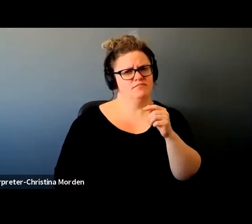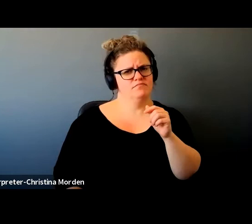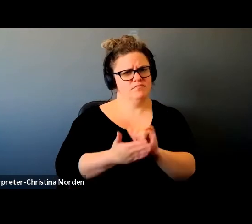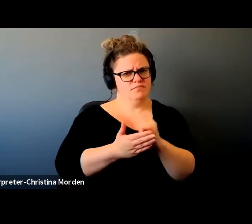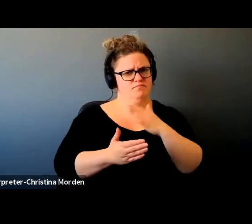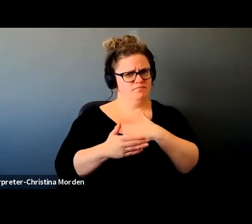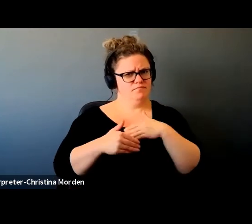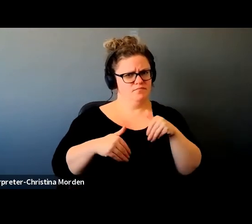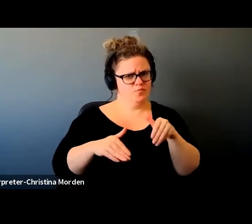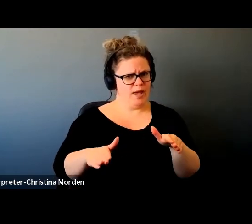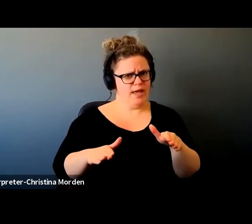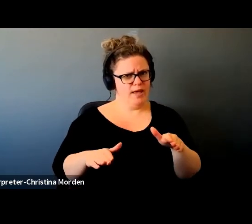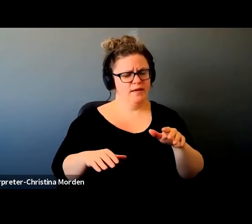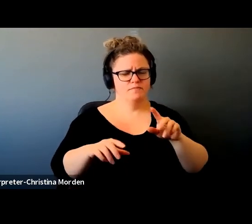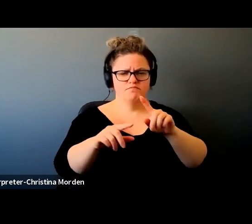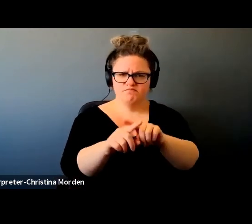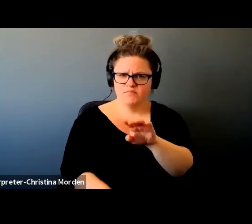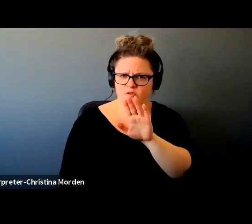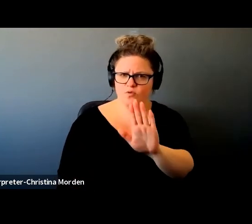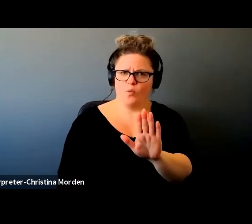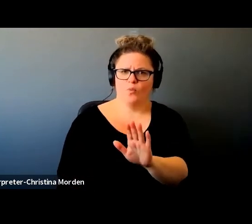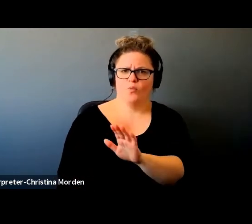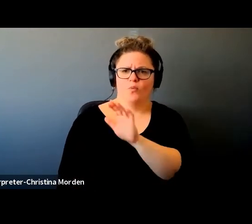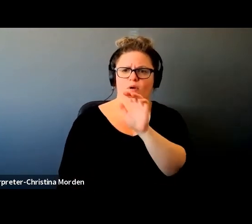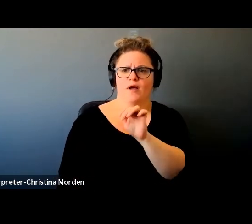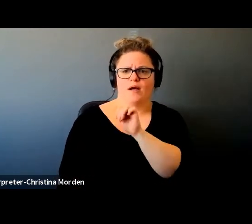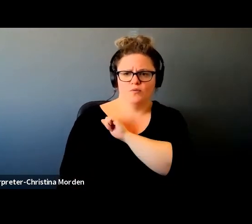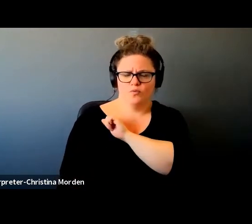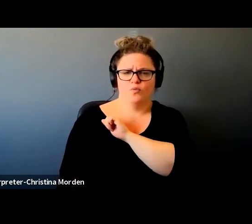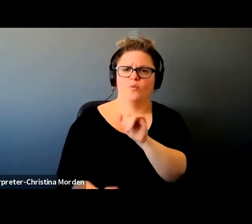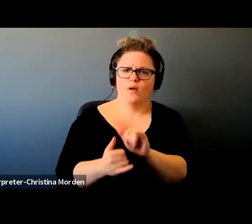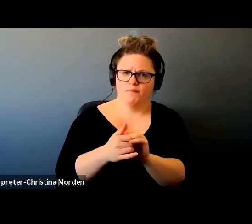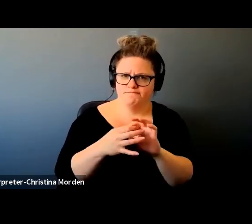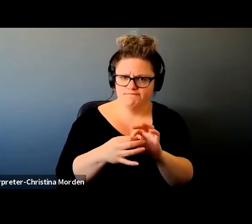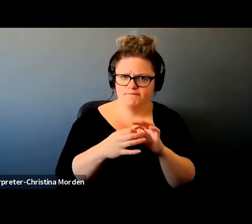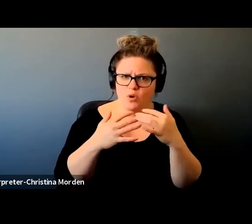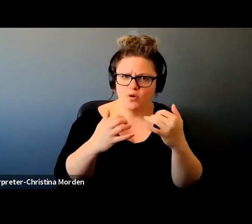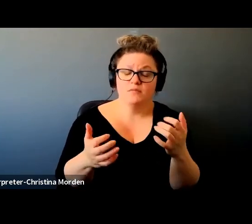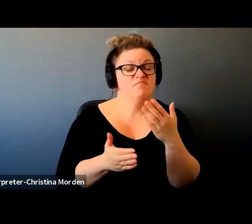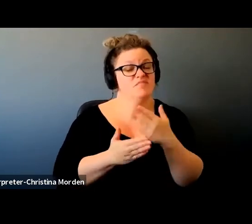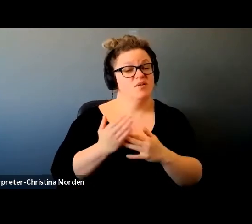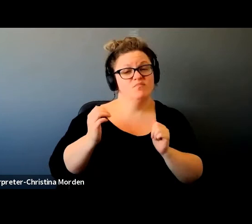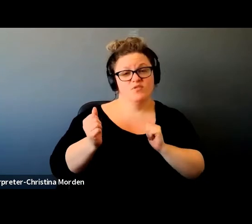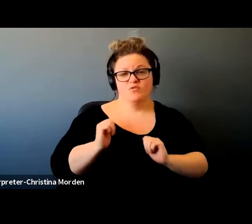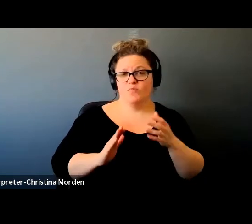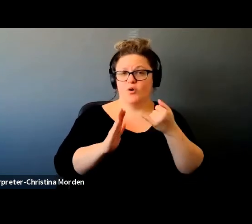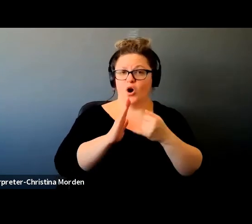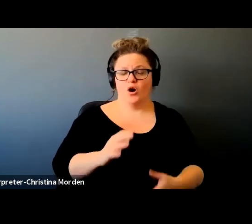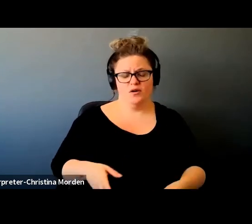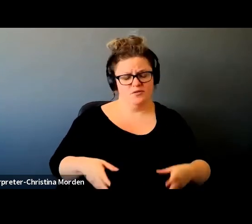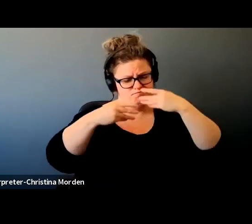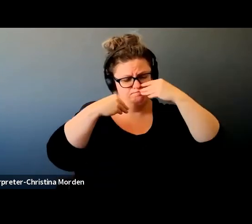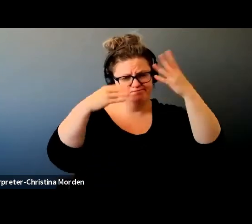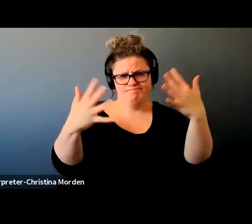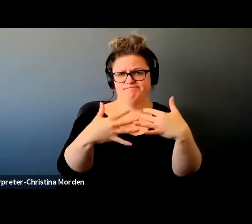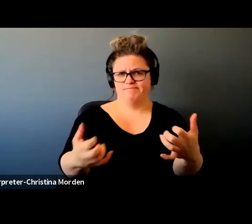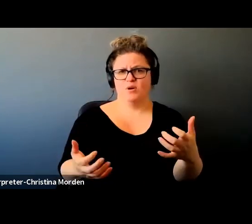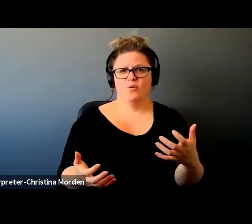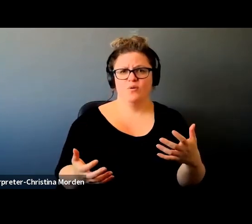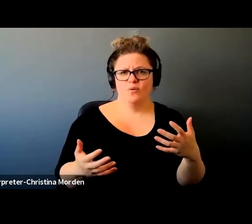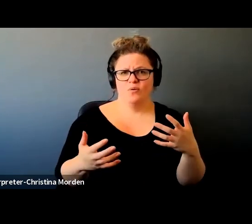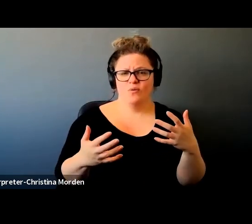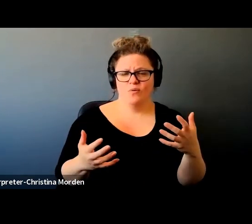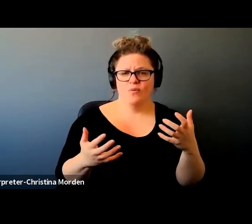practice. It depends on what your attitude is to the audience. And certainly there are performers and artists who really don't care what the artist